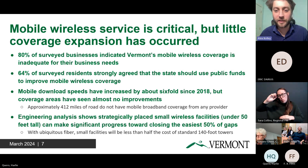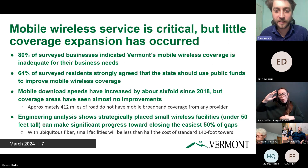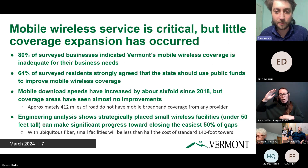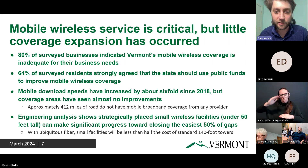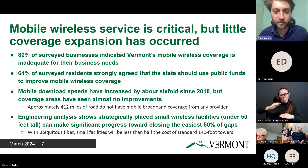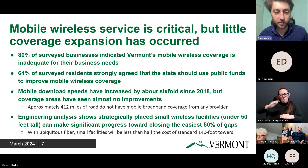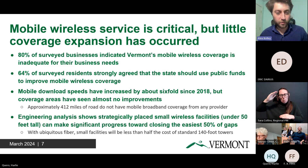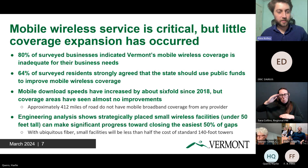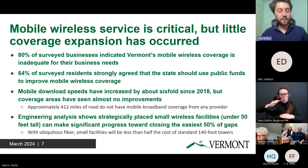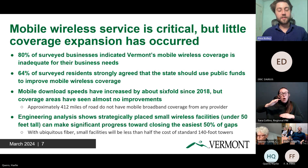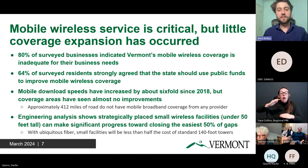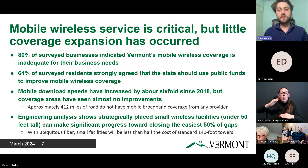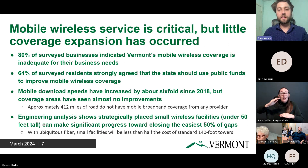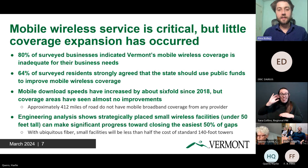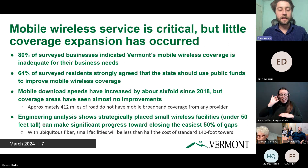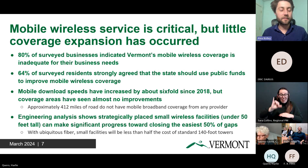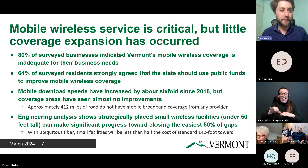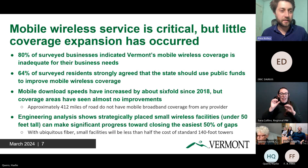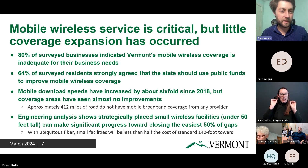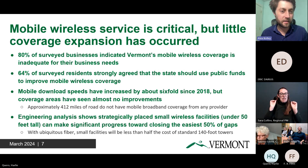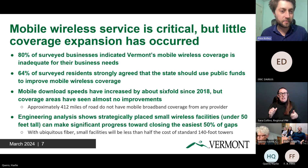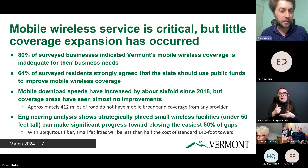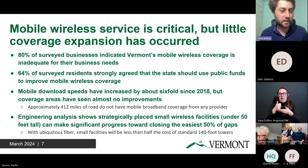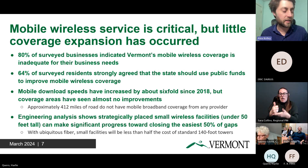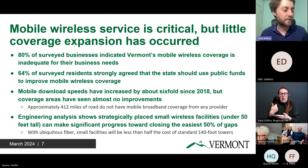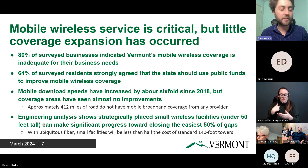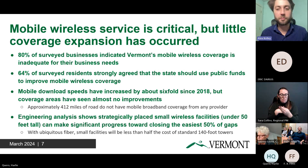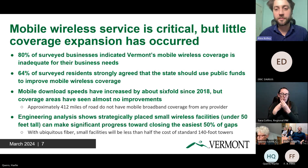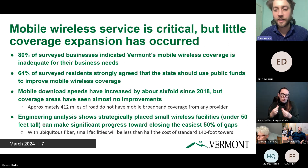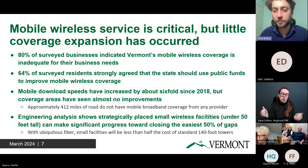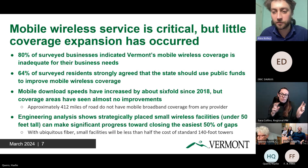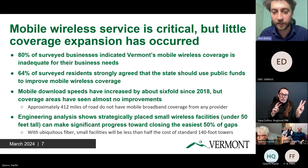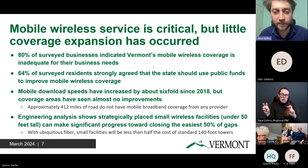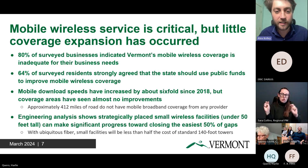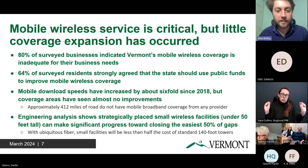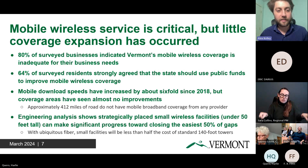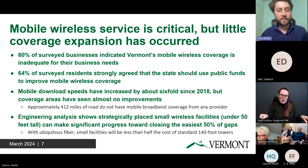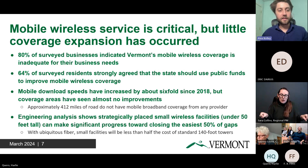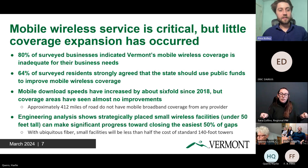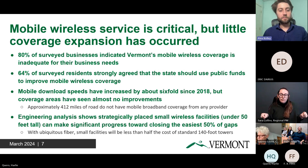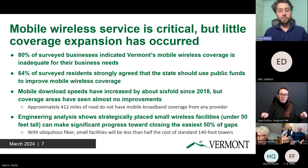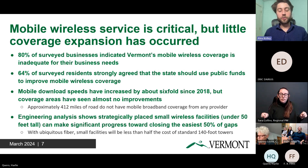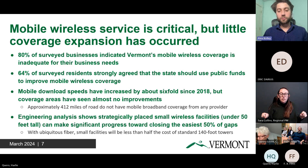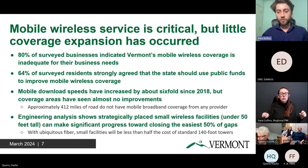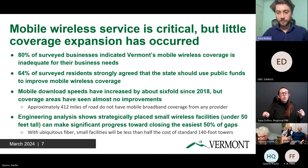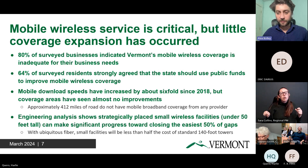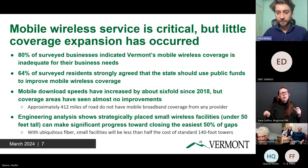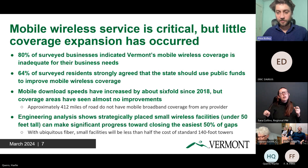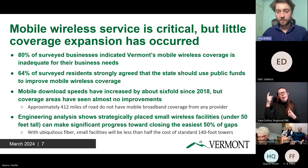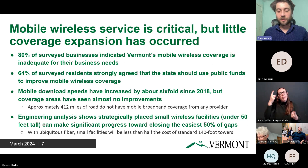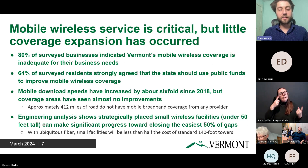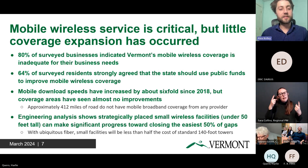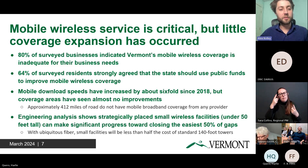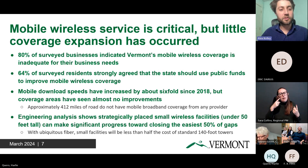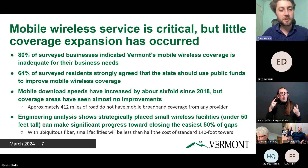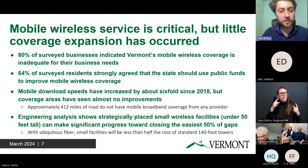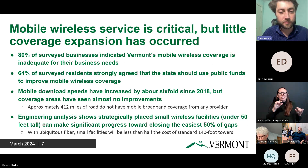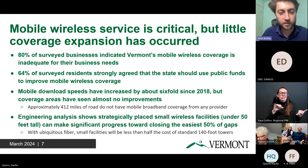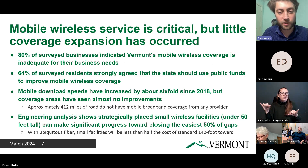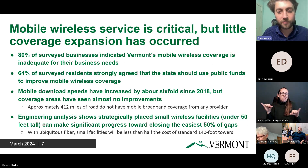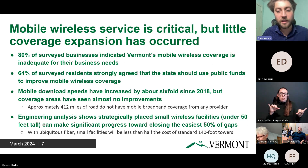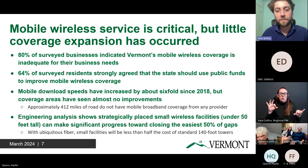close broadband gaps. And so think of this kind of like the effort to bring fiber, right? The most rural areas are the hardest